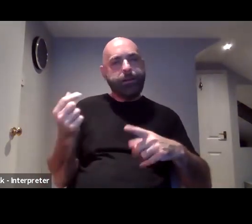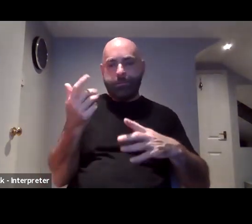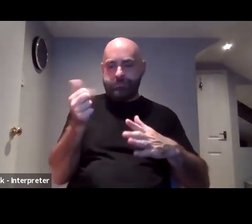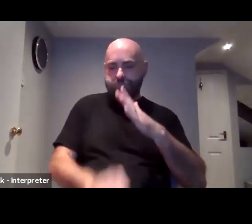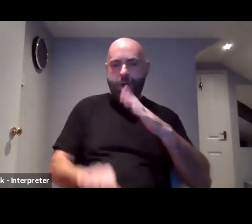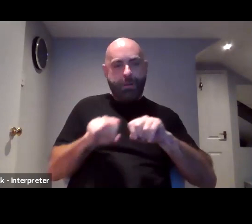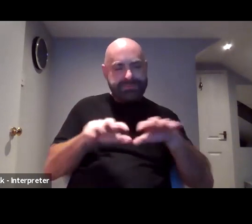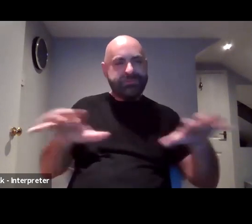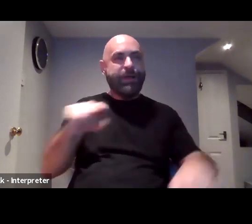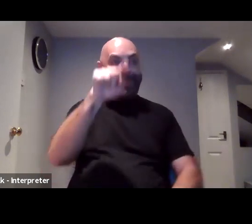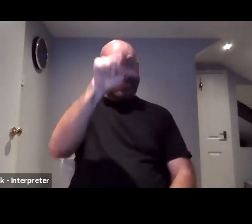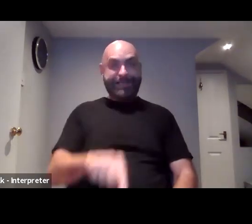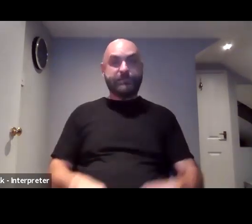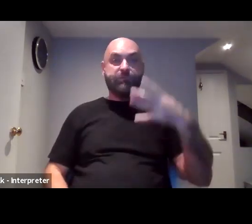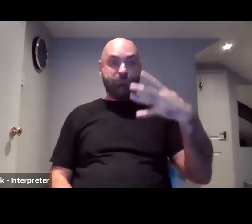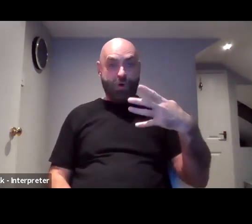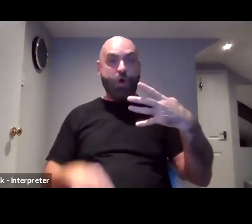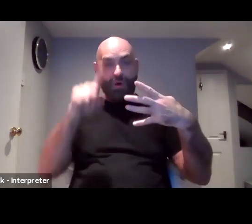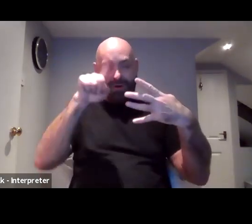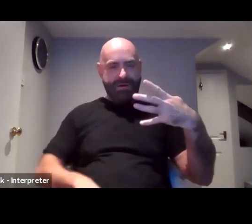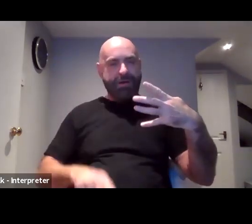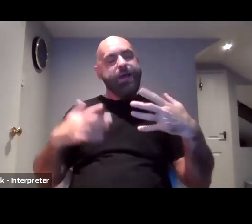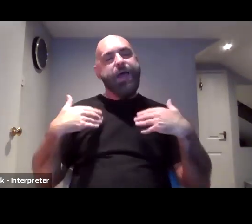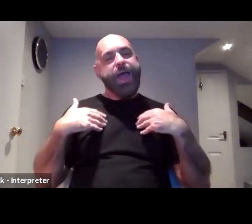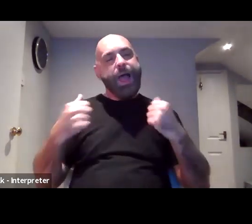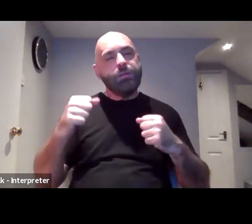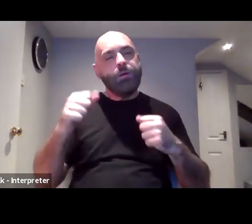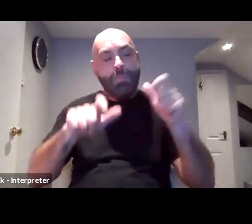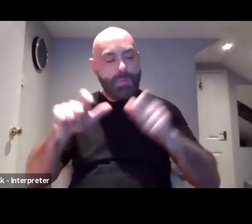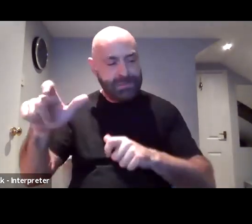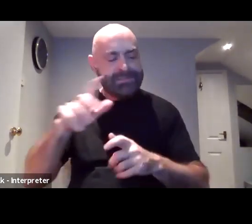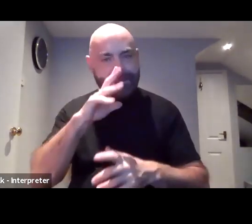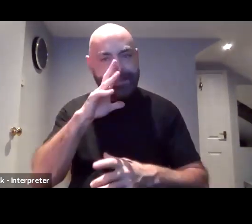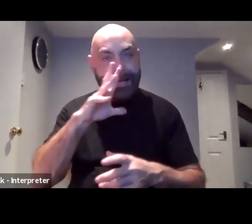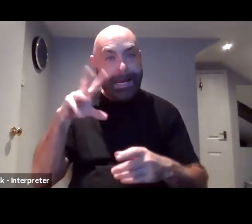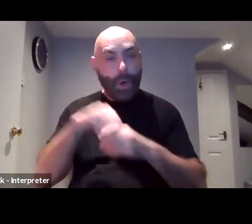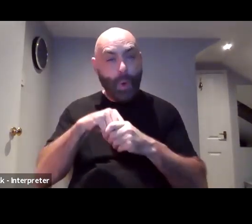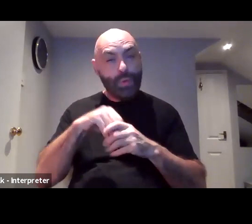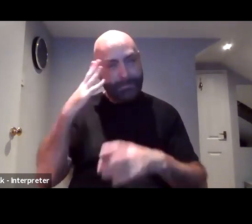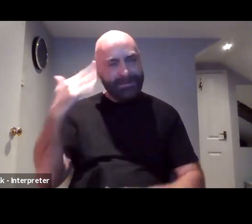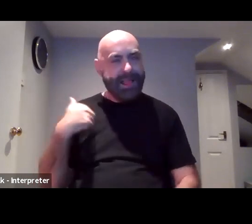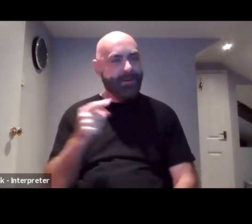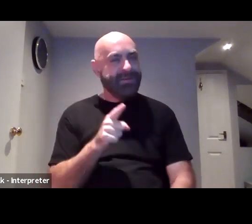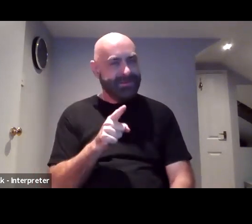I think these are key determinants of health of the population, including mental health.